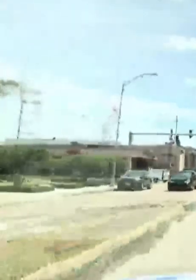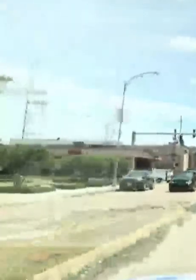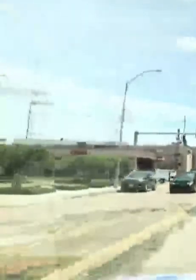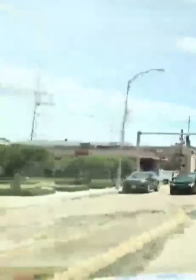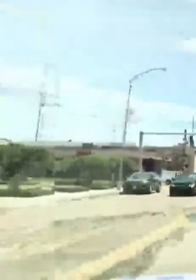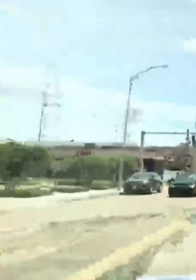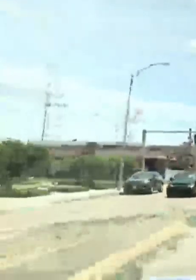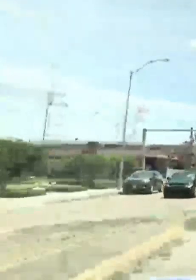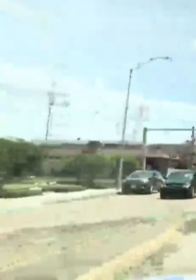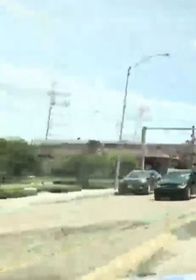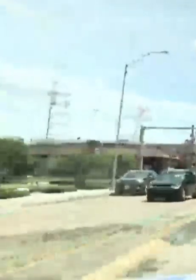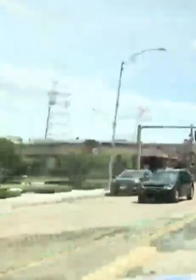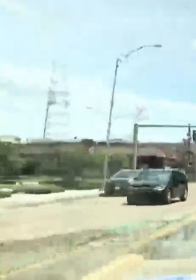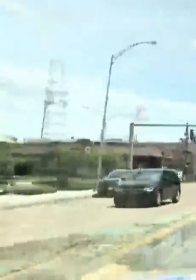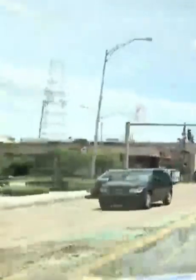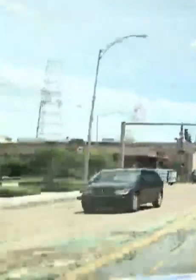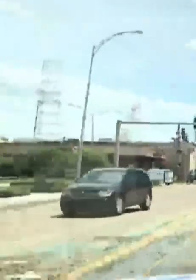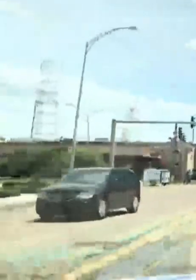That's a quote from Super Dave.